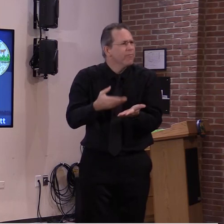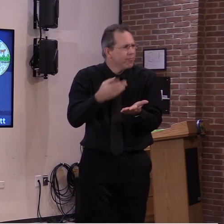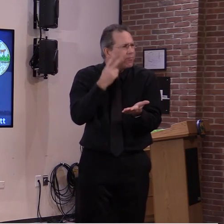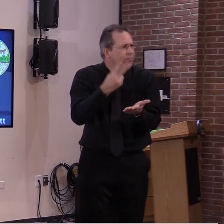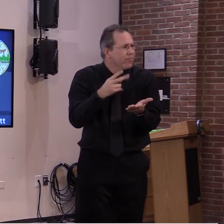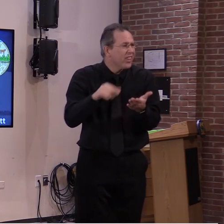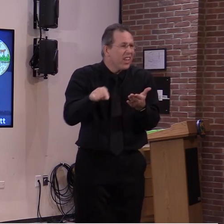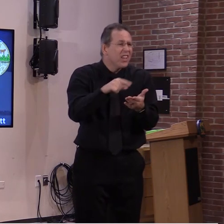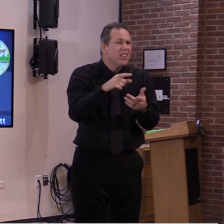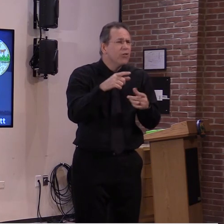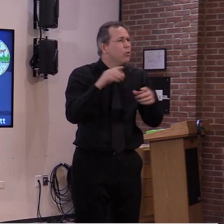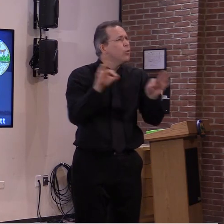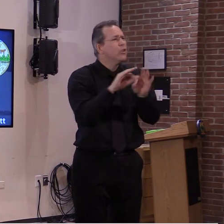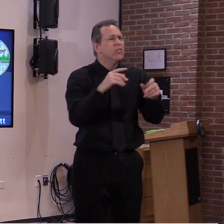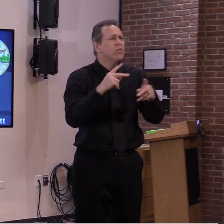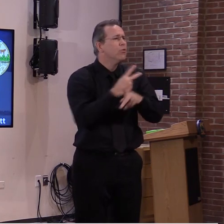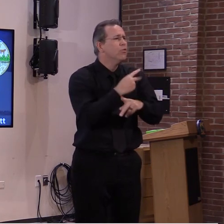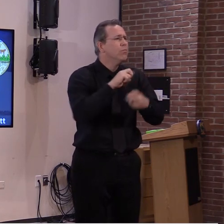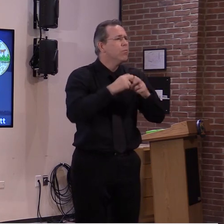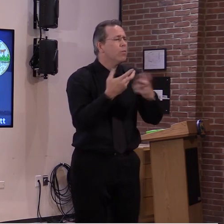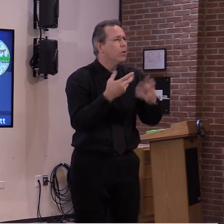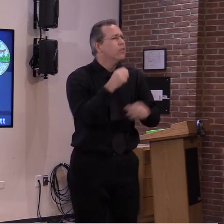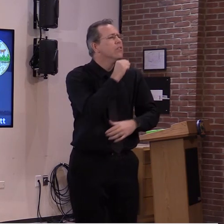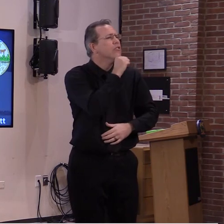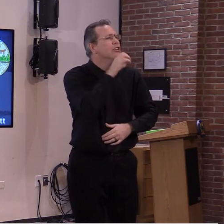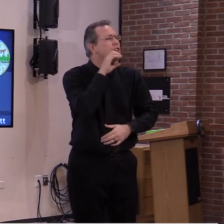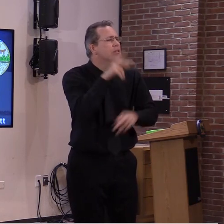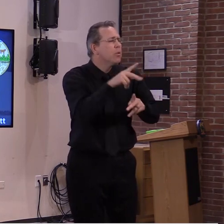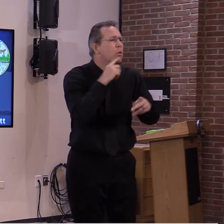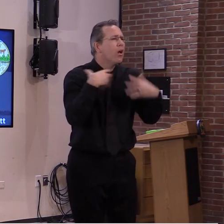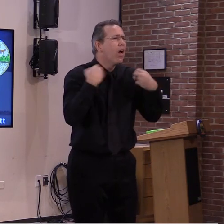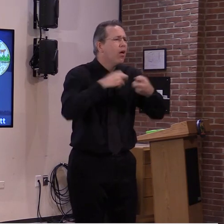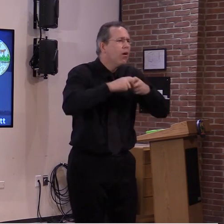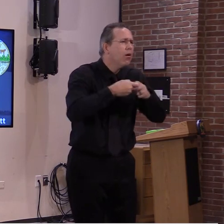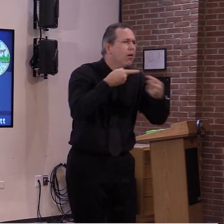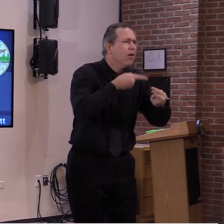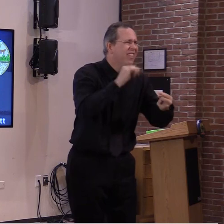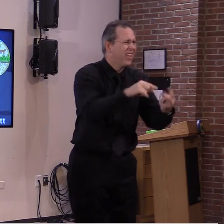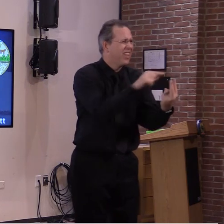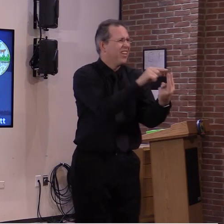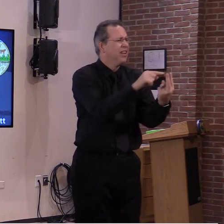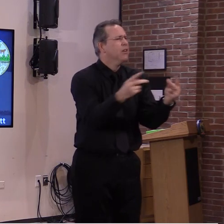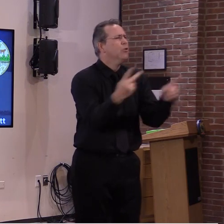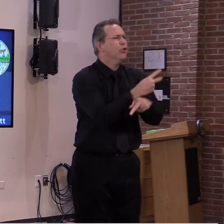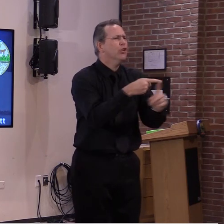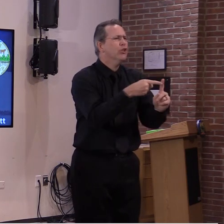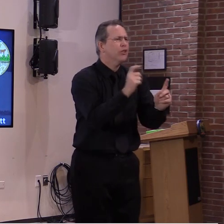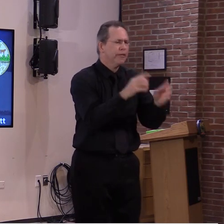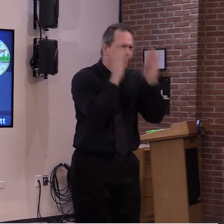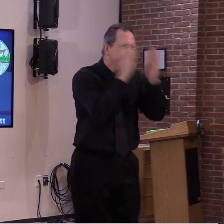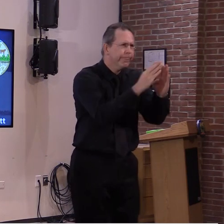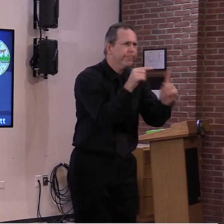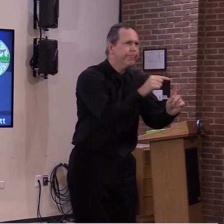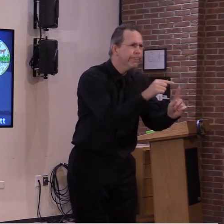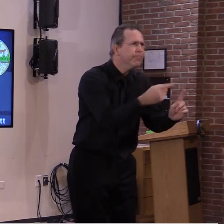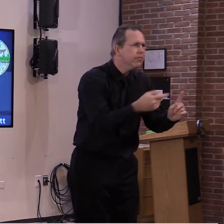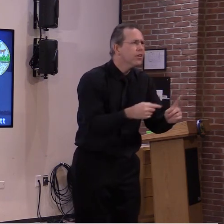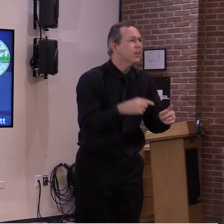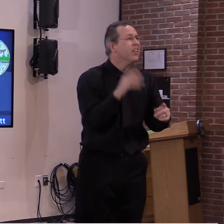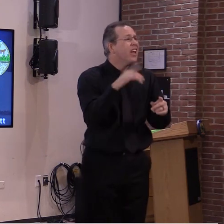conditions are far more vulnerable to serious long-term health issues and, unfortunately, even death from